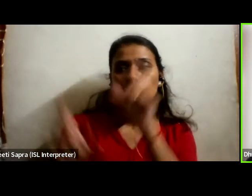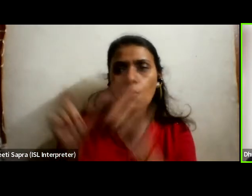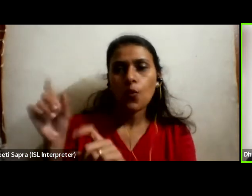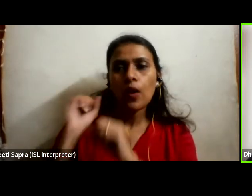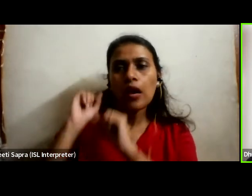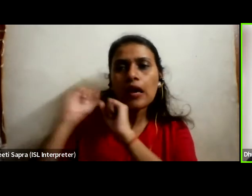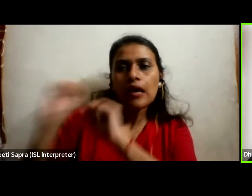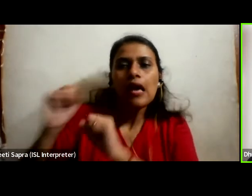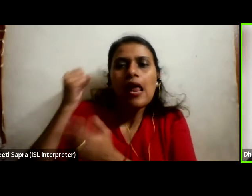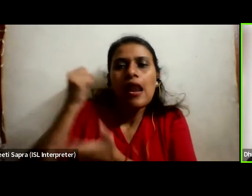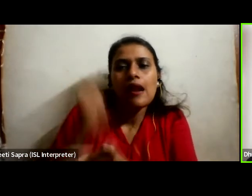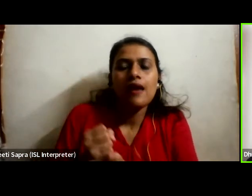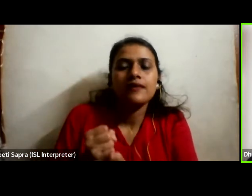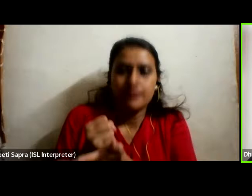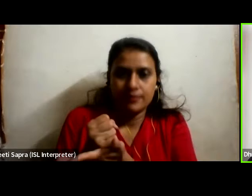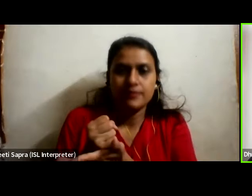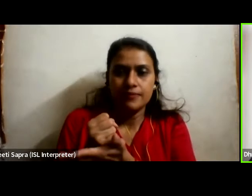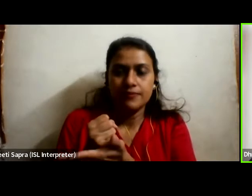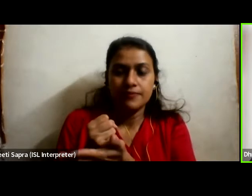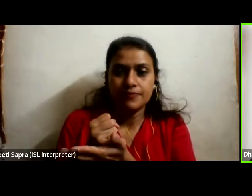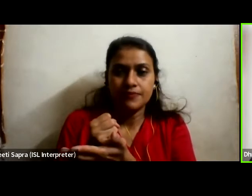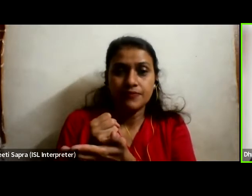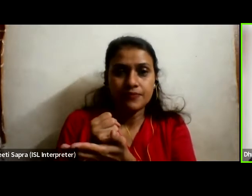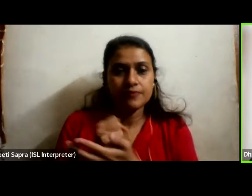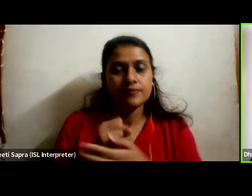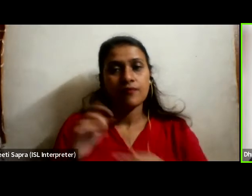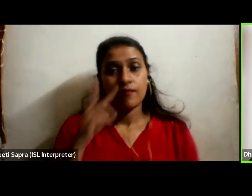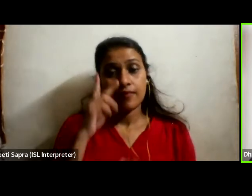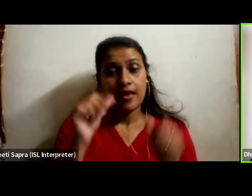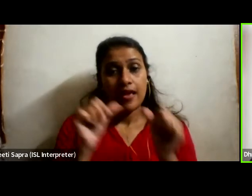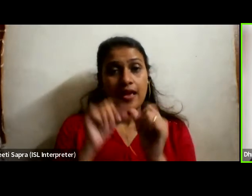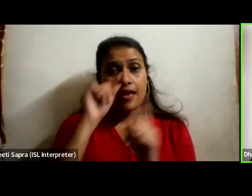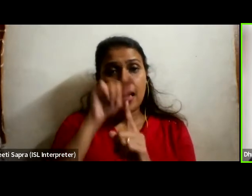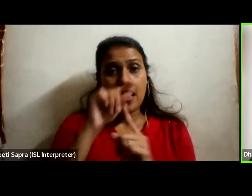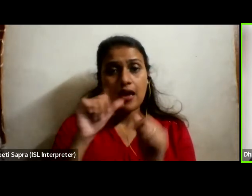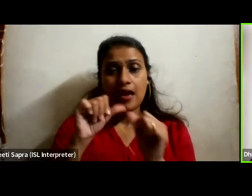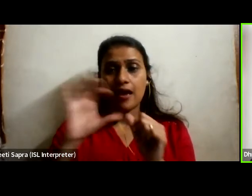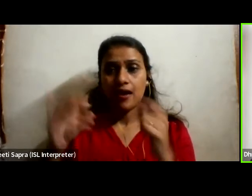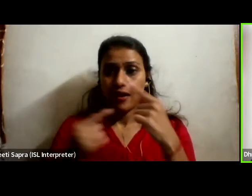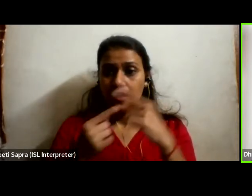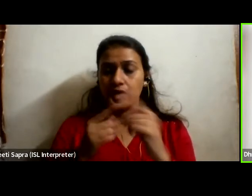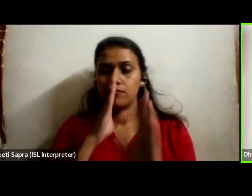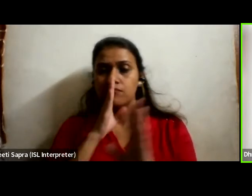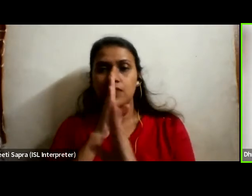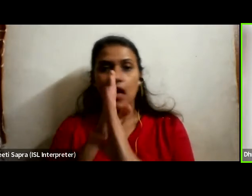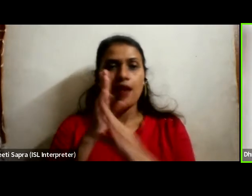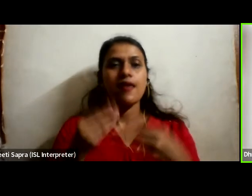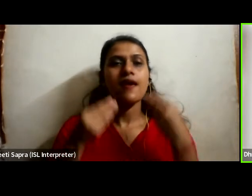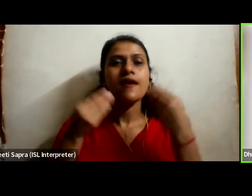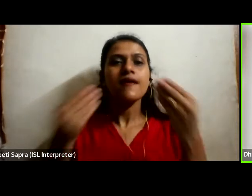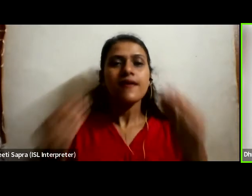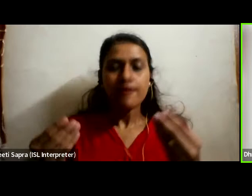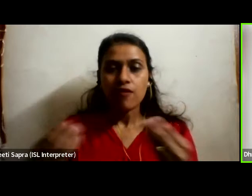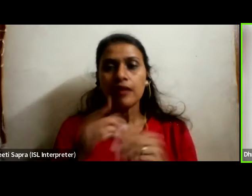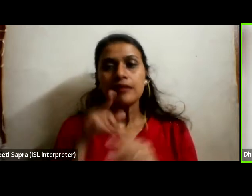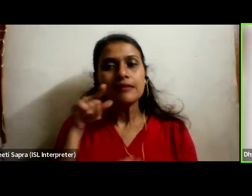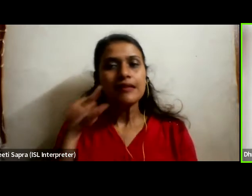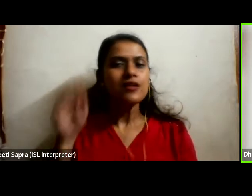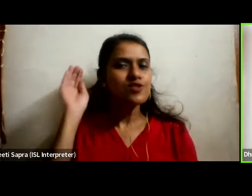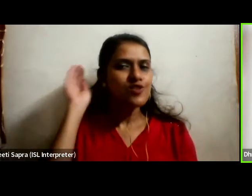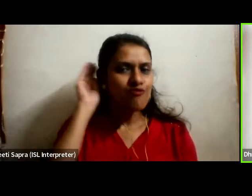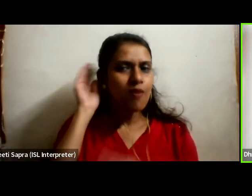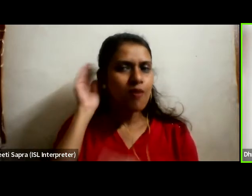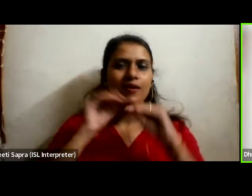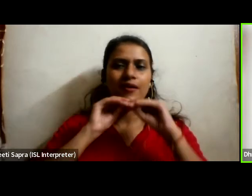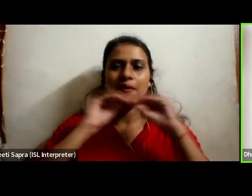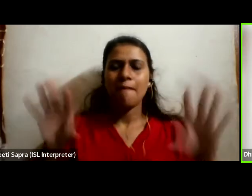an impact assessment. So the AI Act, in fact, directly provides that this information released under this